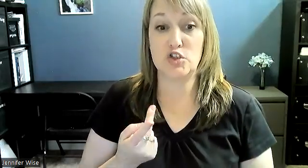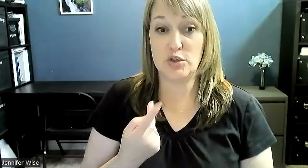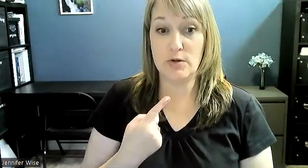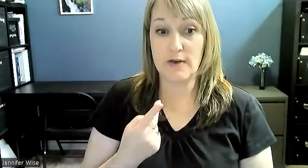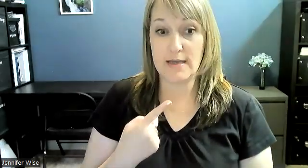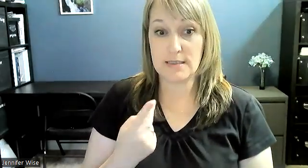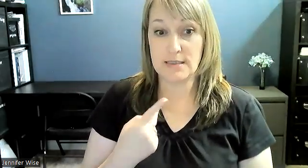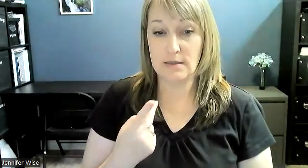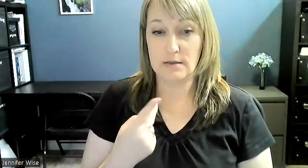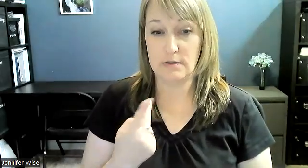two of us,